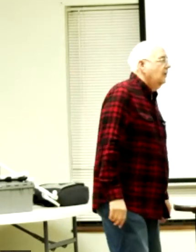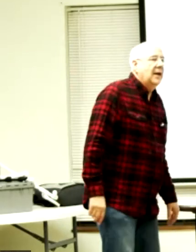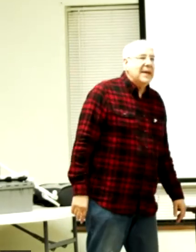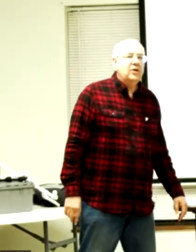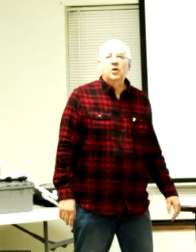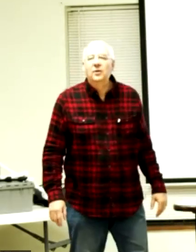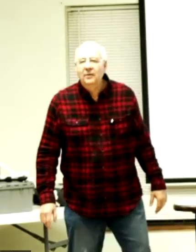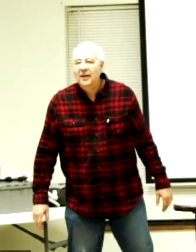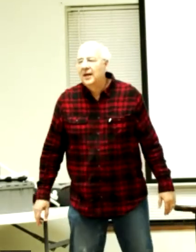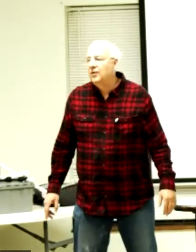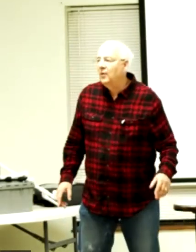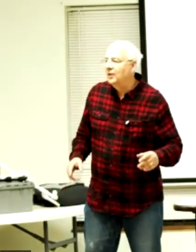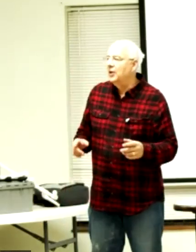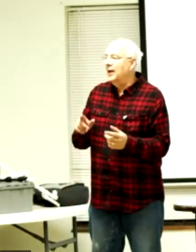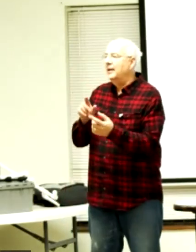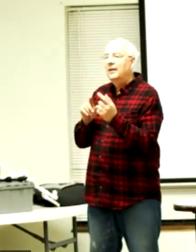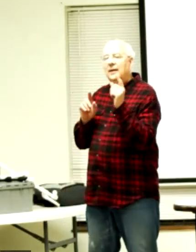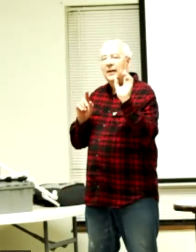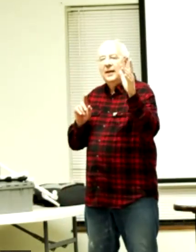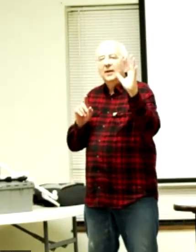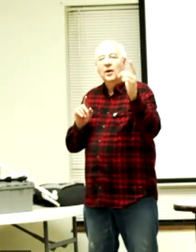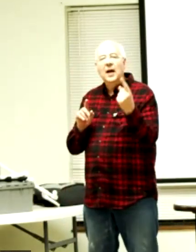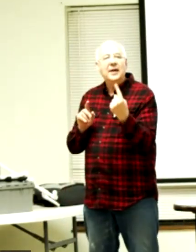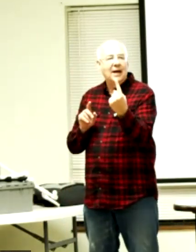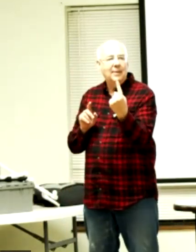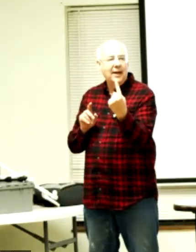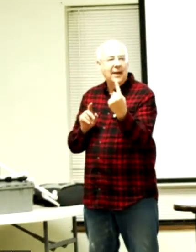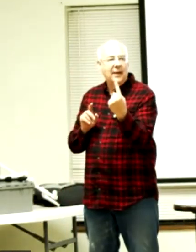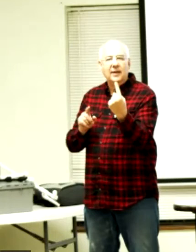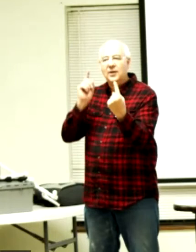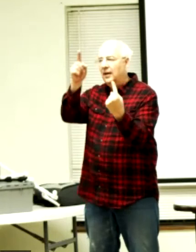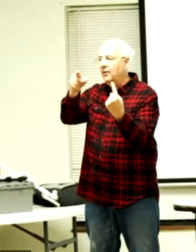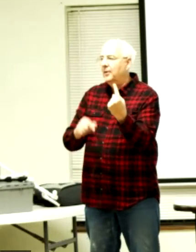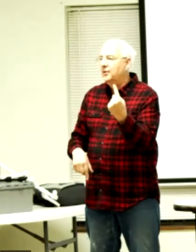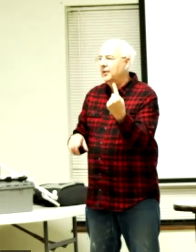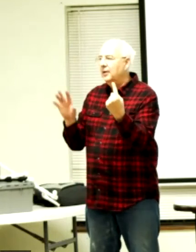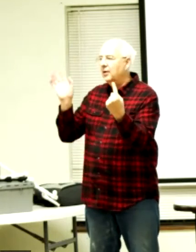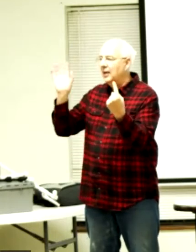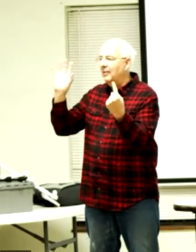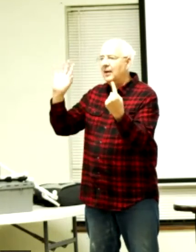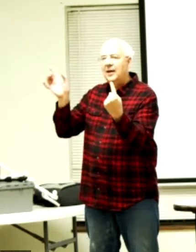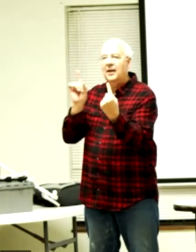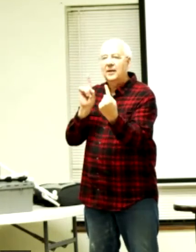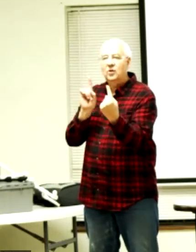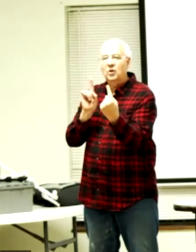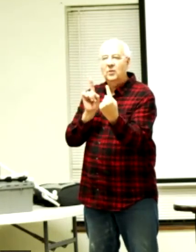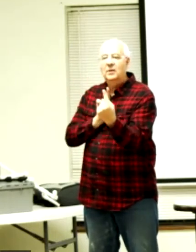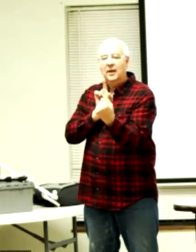Okay, meet you is actually one sign. Again, your non-dominant hand is the other person. Your dominant hand is you, and